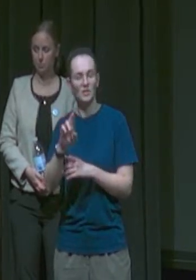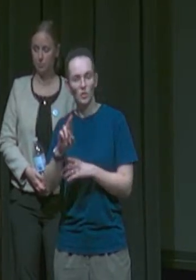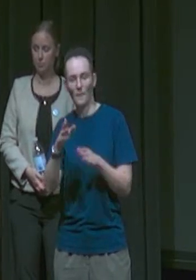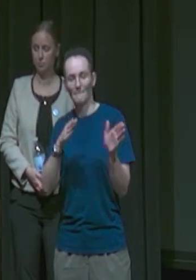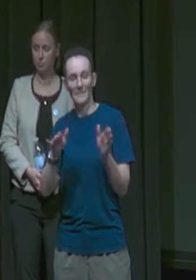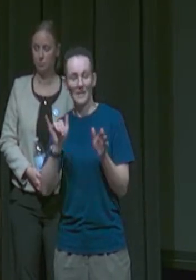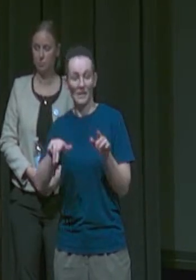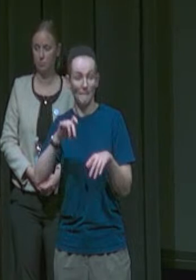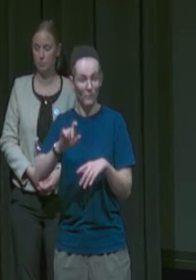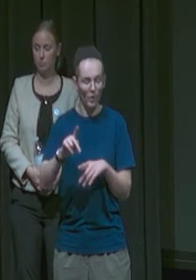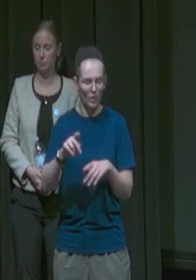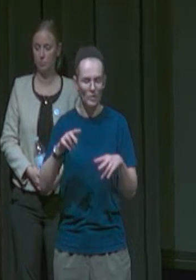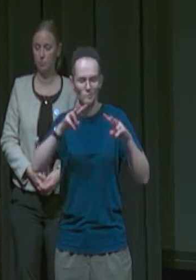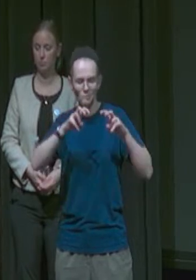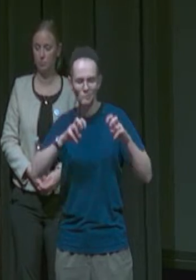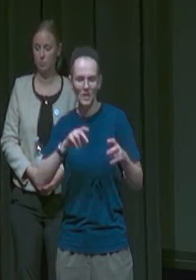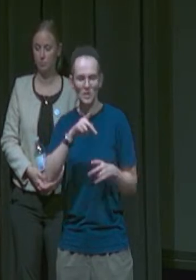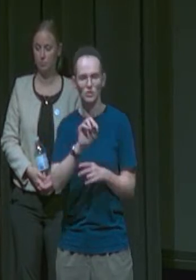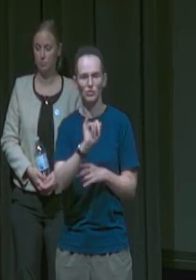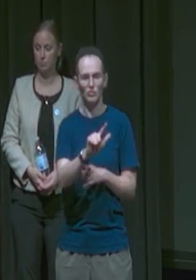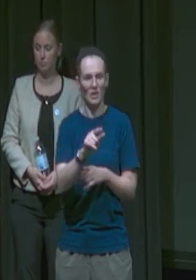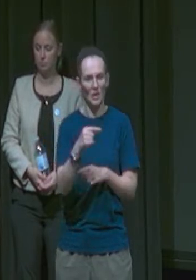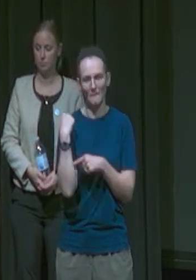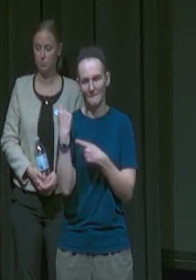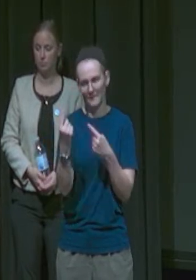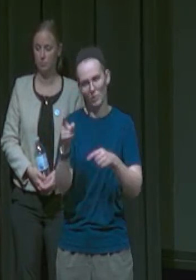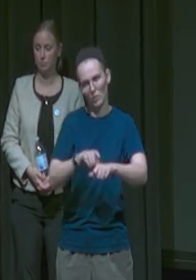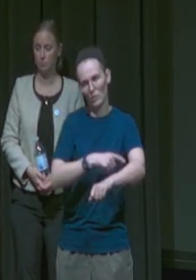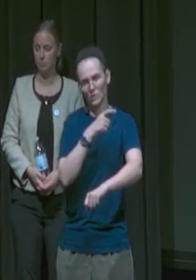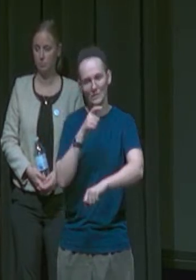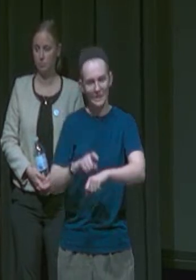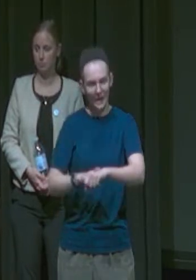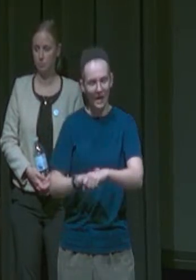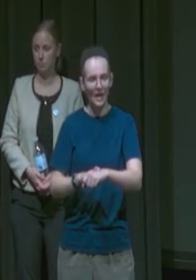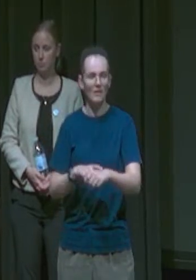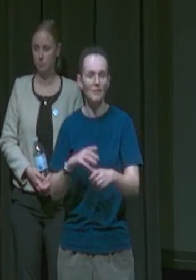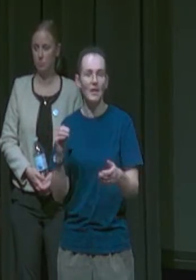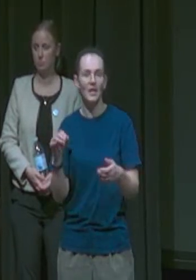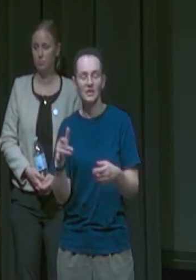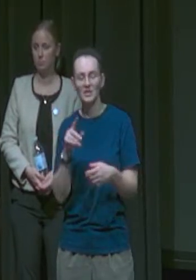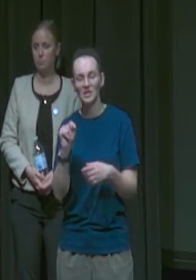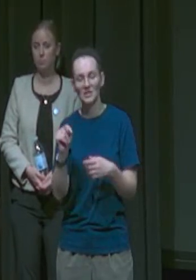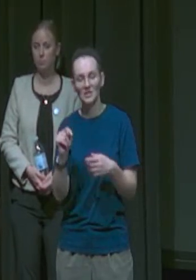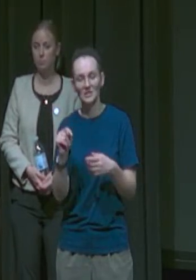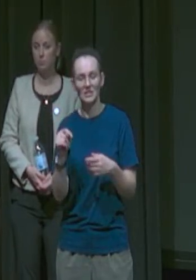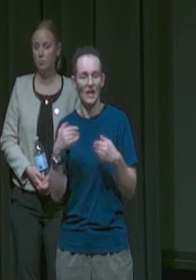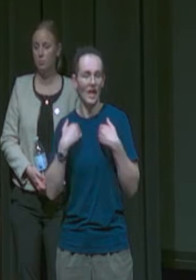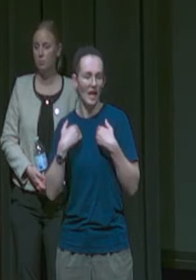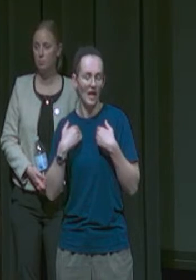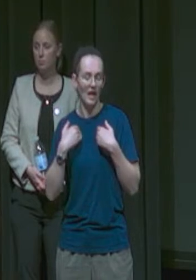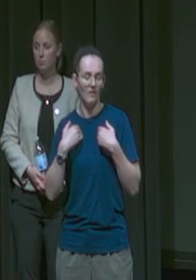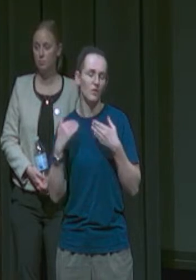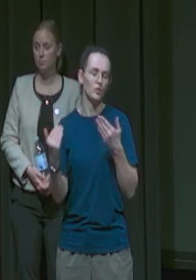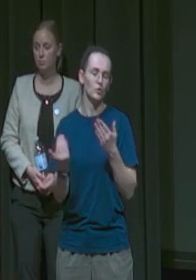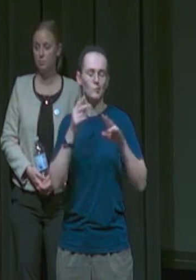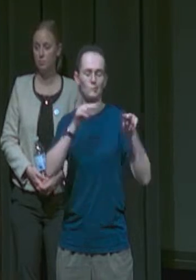take a hard look at the trails that have been there a long time and just, have a fresh look at it. So